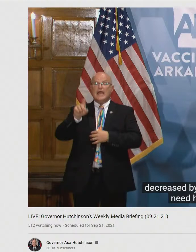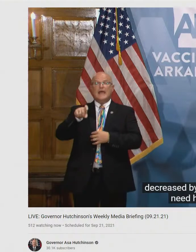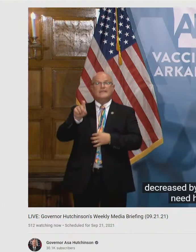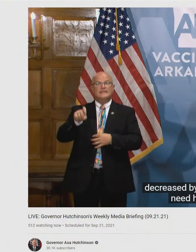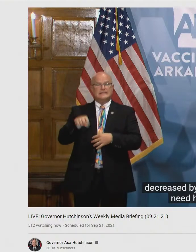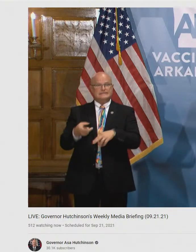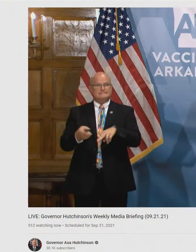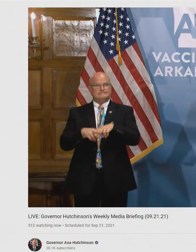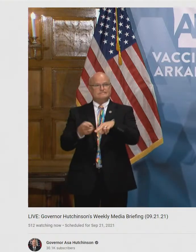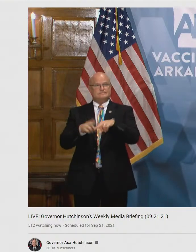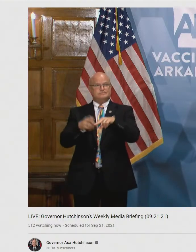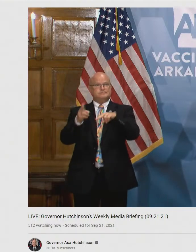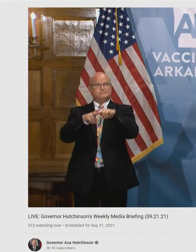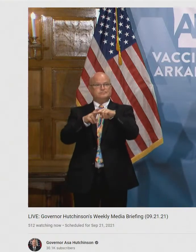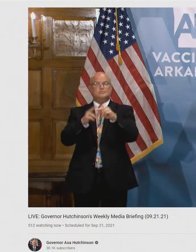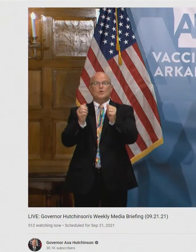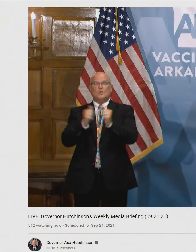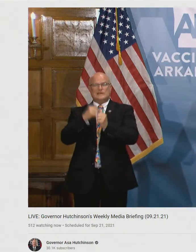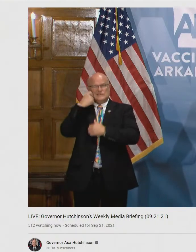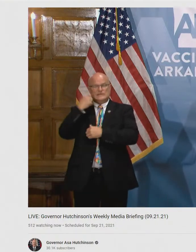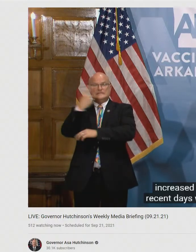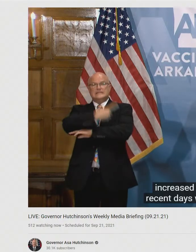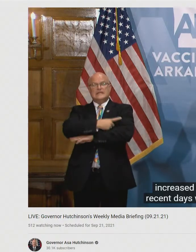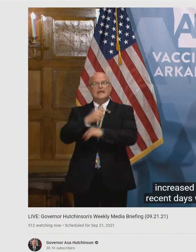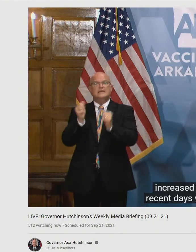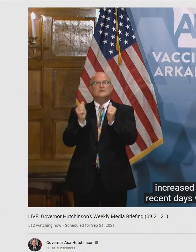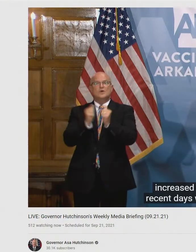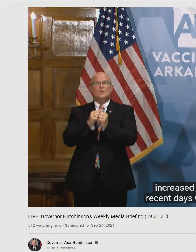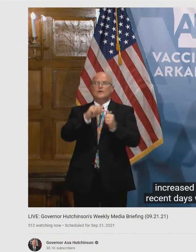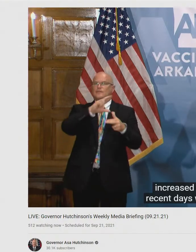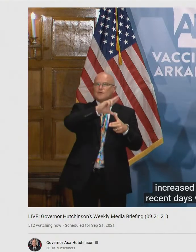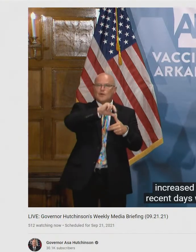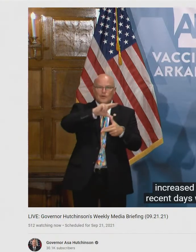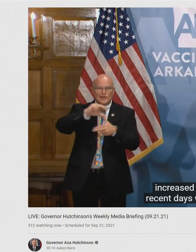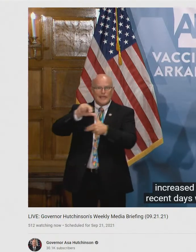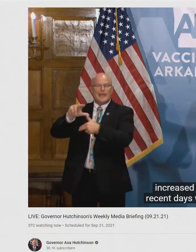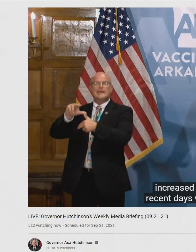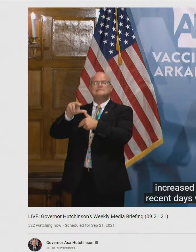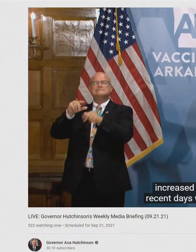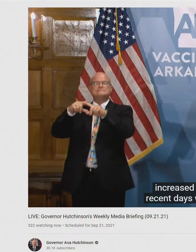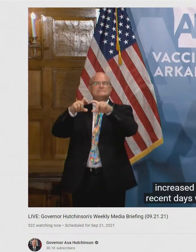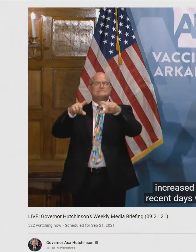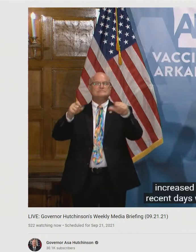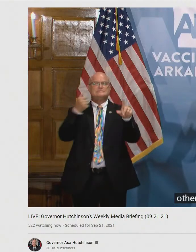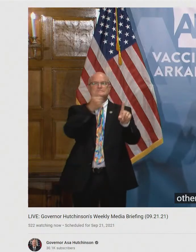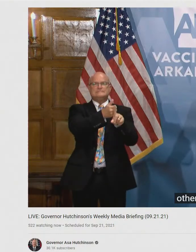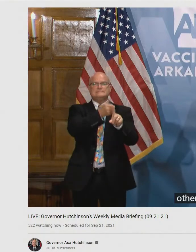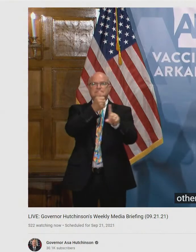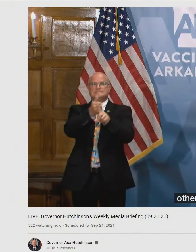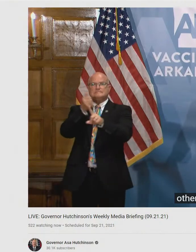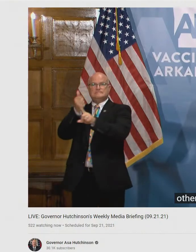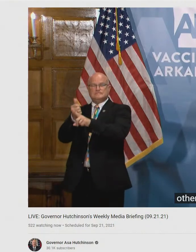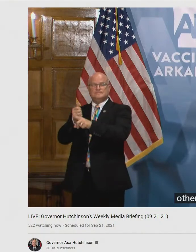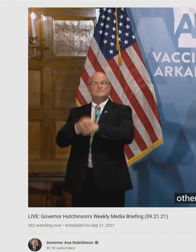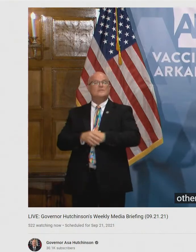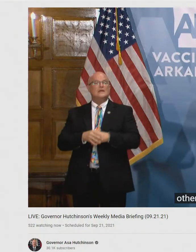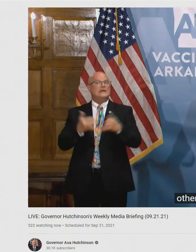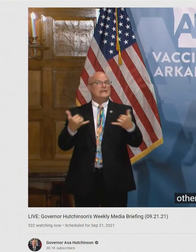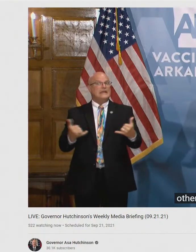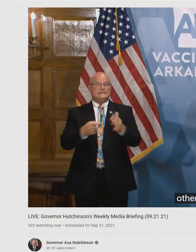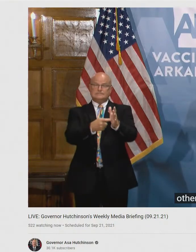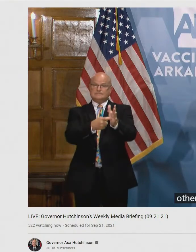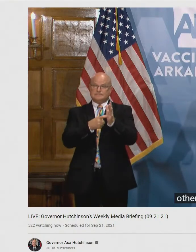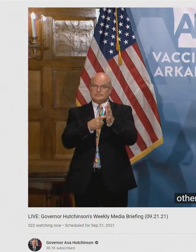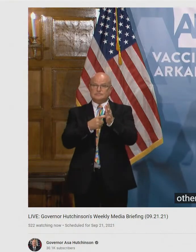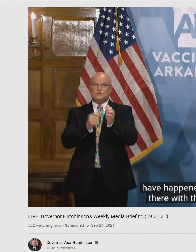has increased, particularly in recent days with hurricanes and other things that have happened. There is a demand there with